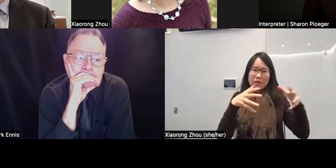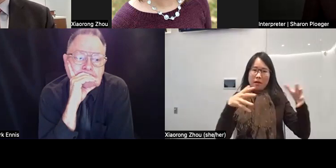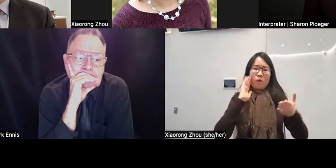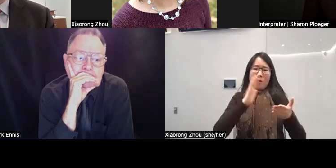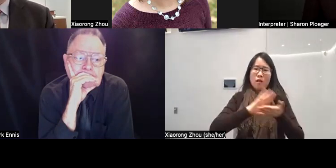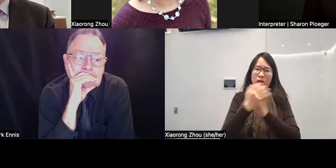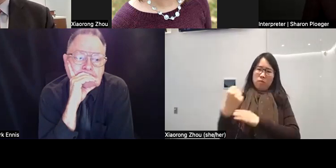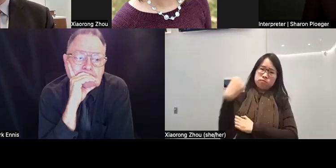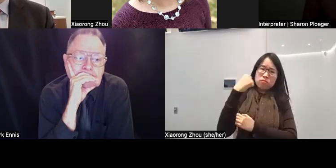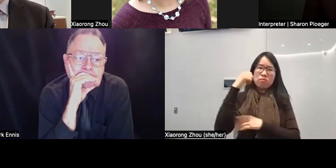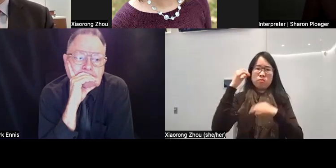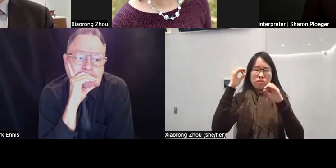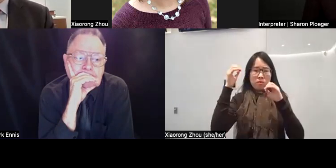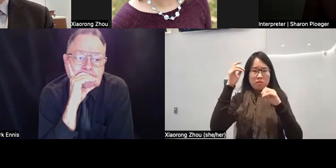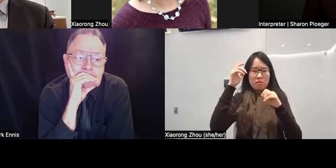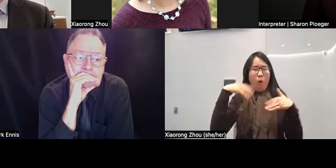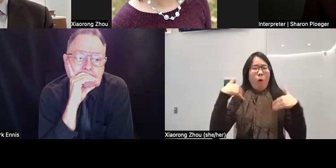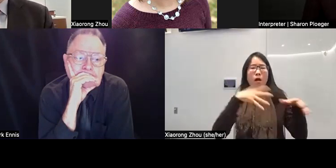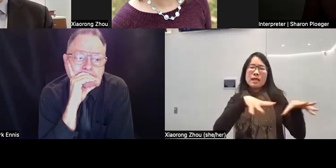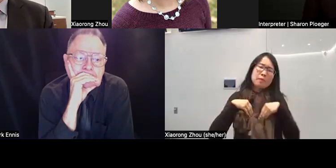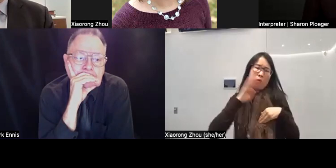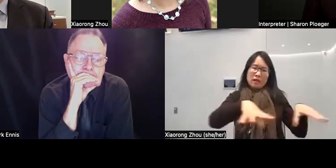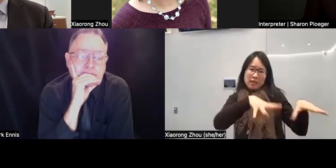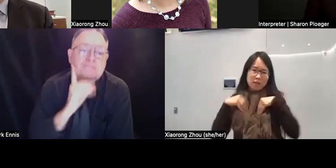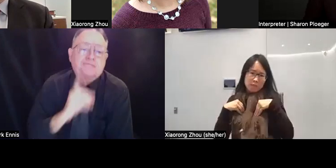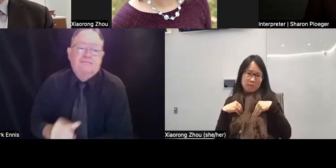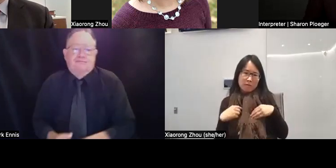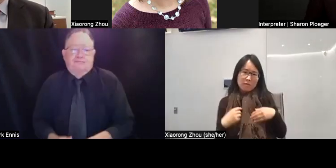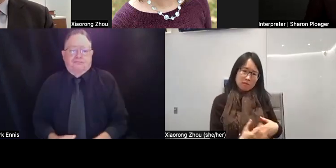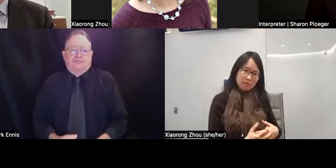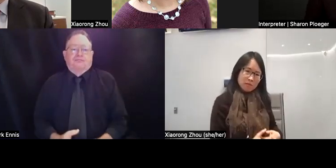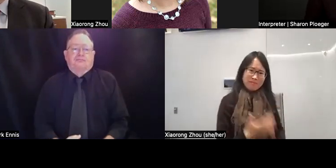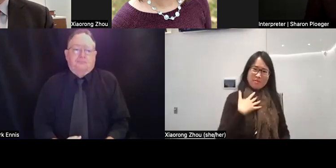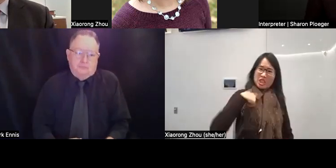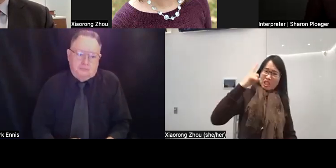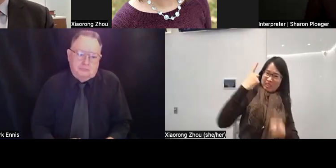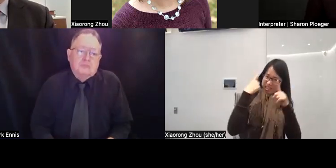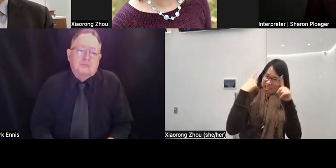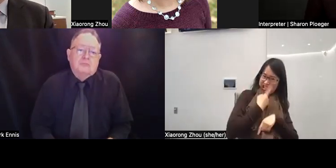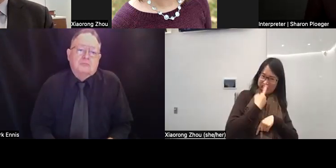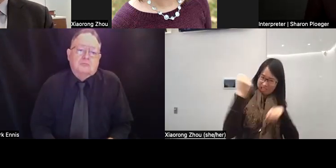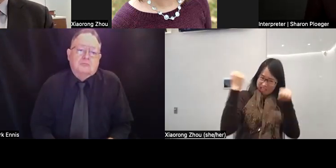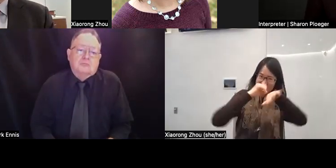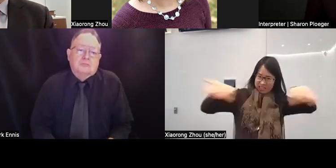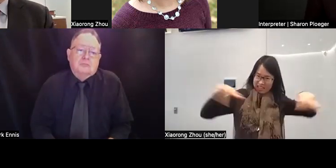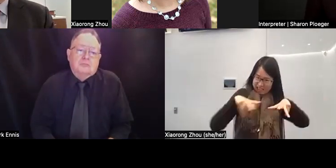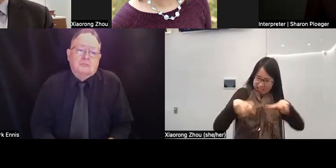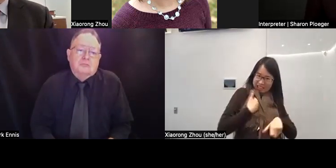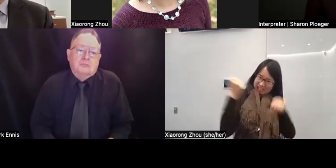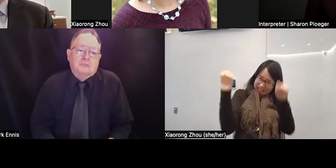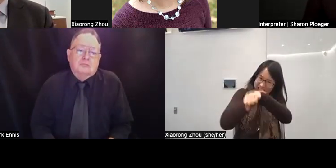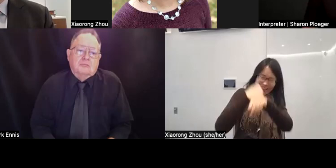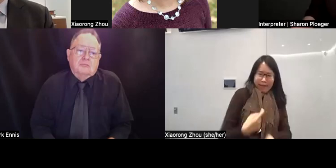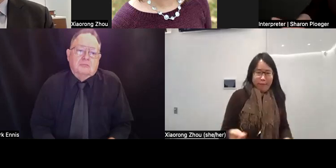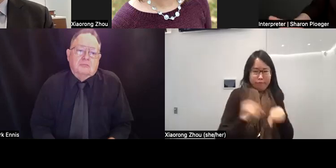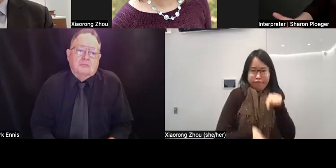advocacy and growing our pool of people, we will have strength in numbers and people will be more willing to adopt this